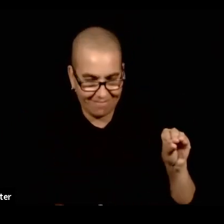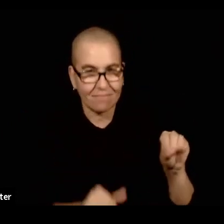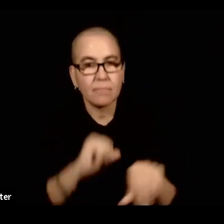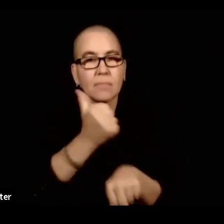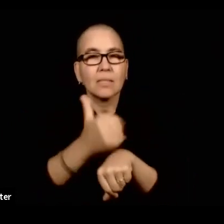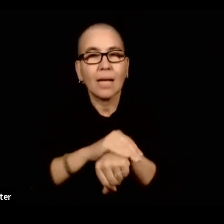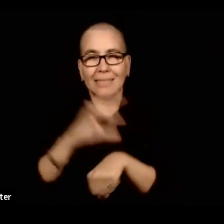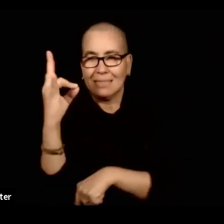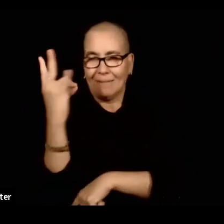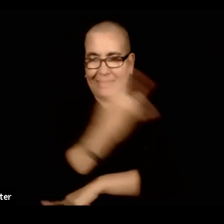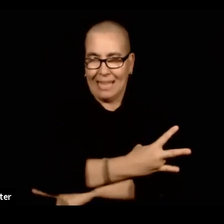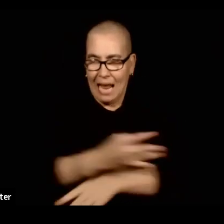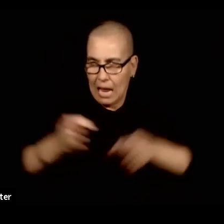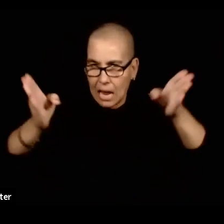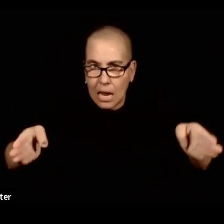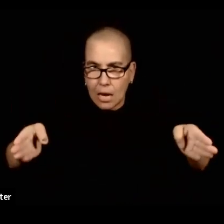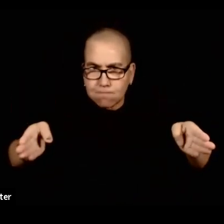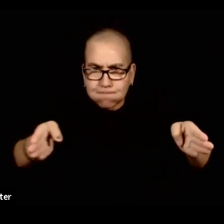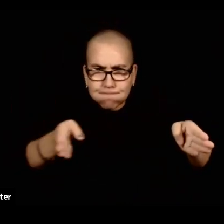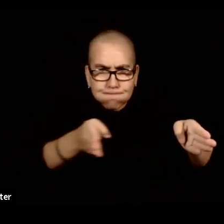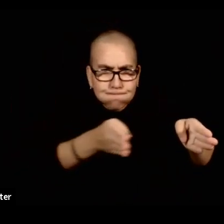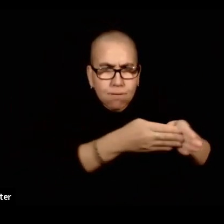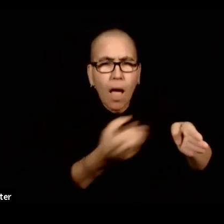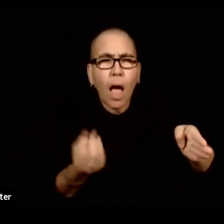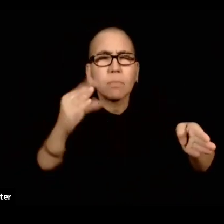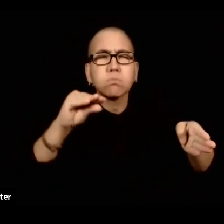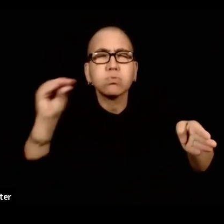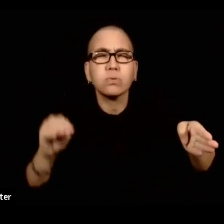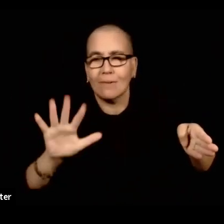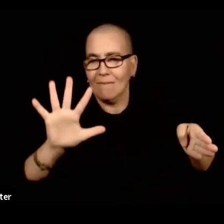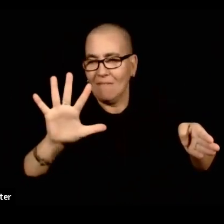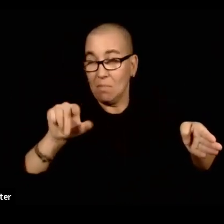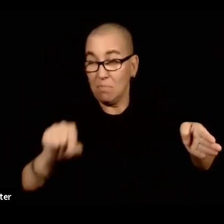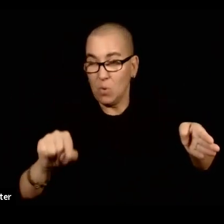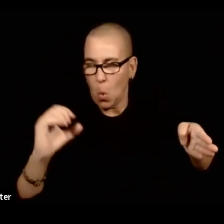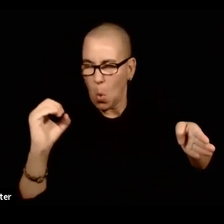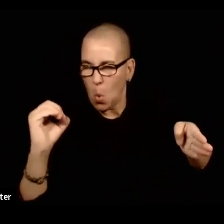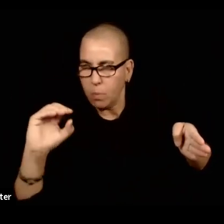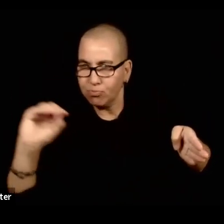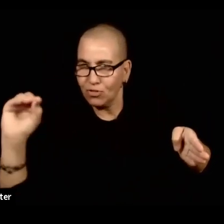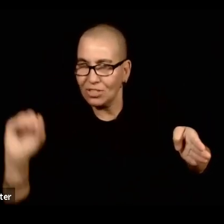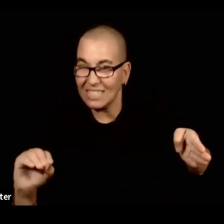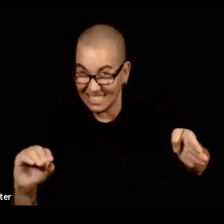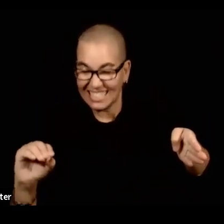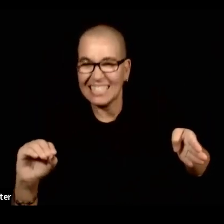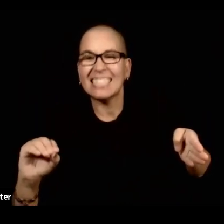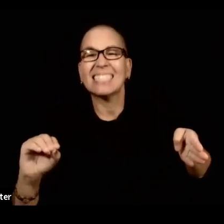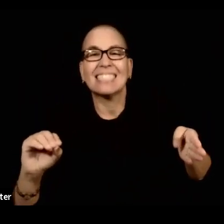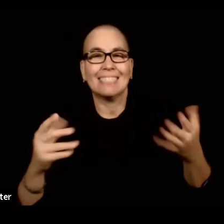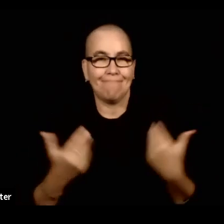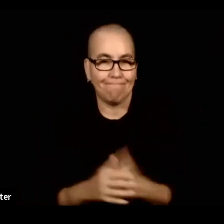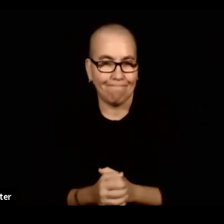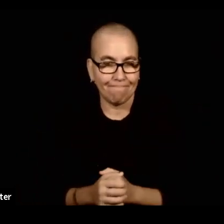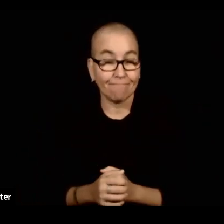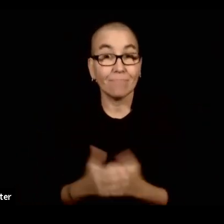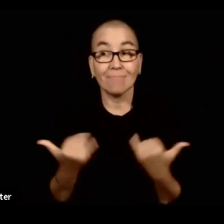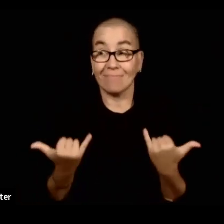5.0% over the weekend and is at 5.1% now. So it does continue to move up over the past week.